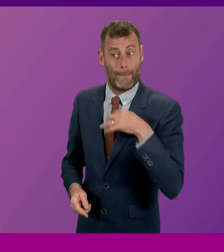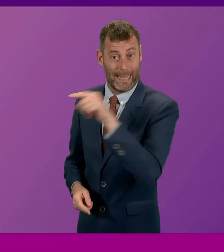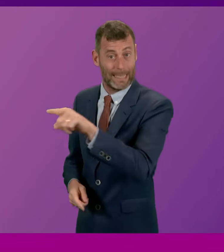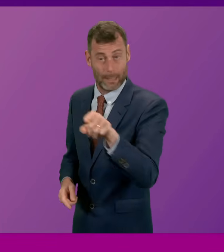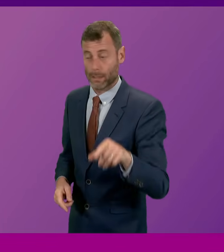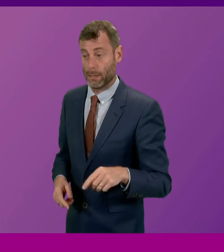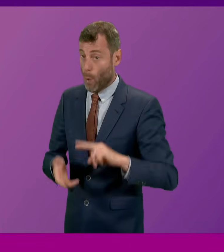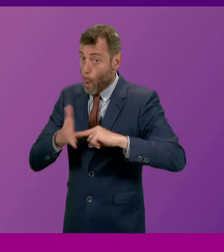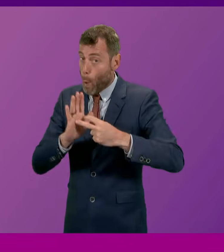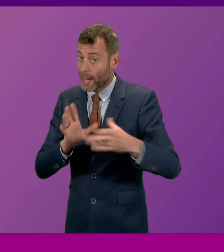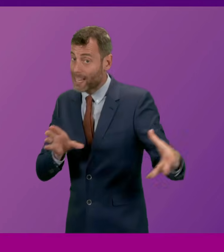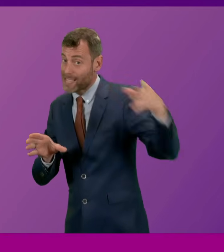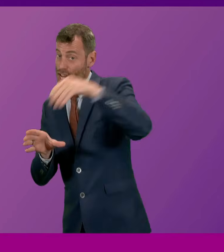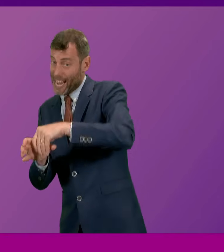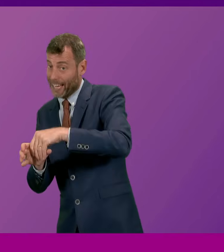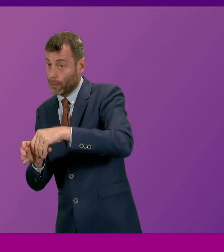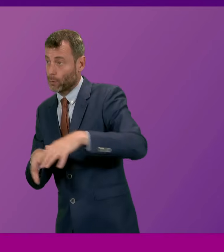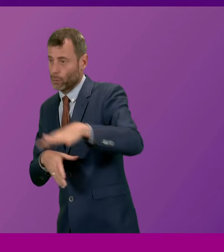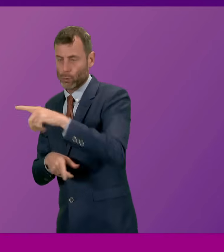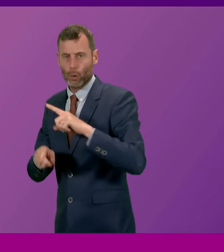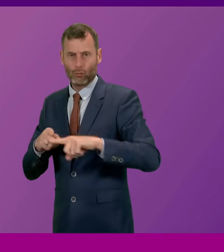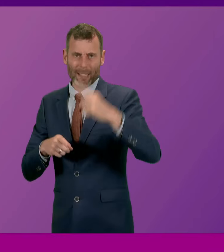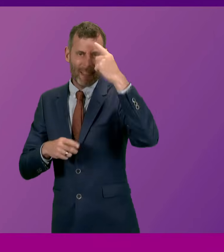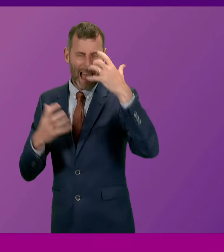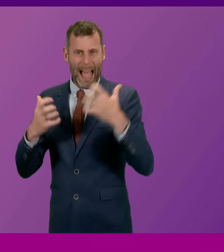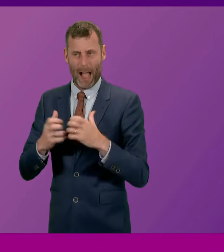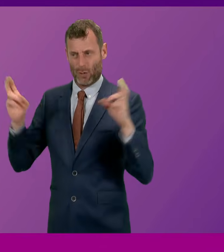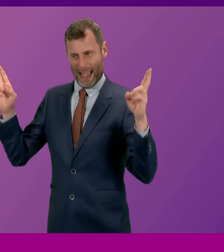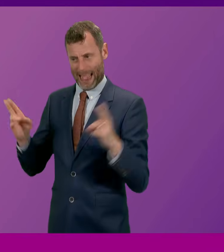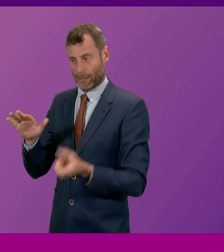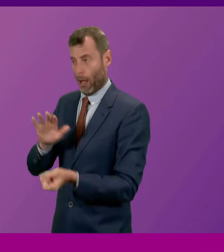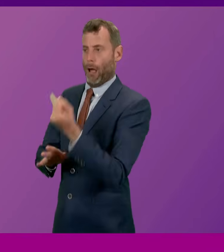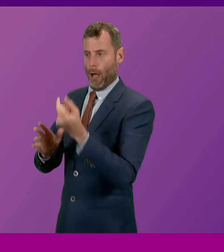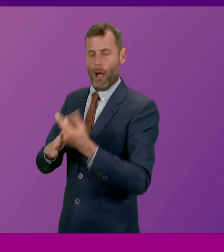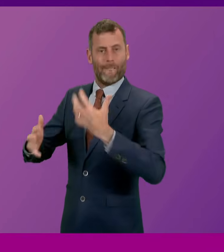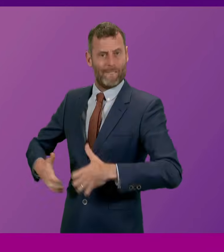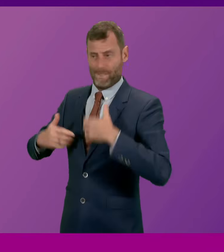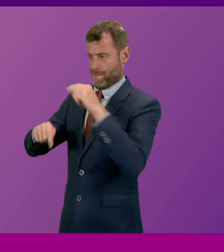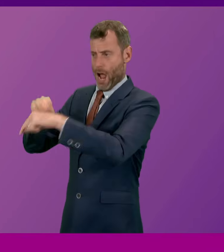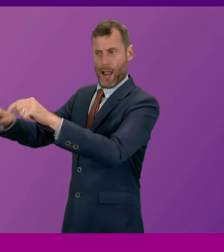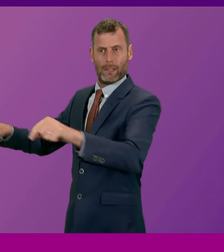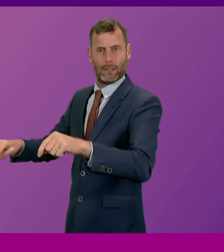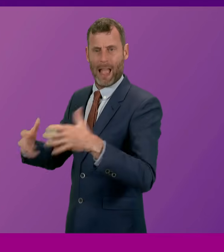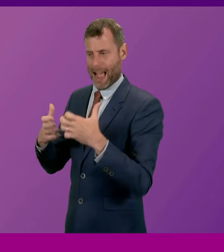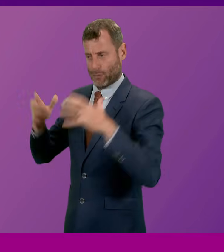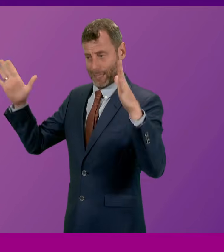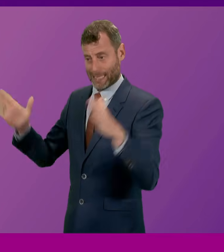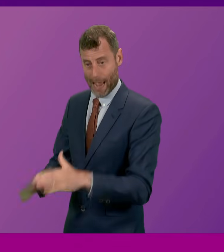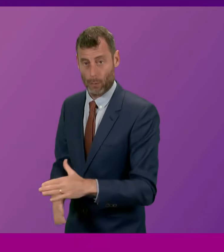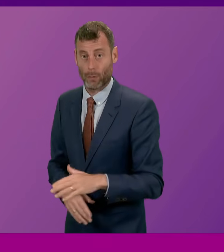who are doing really good work to avoid violence in our society and to de-escalate exactly what I'm talking about. Not one